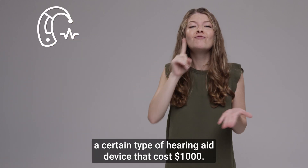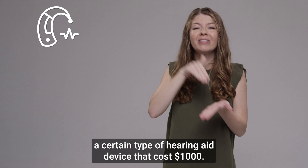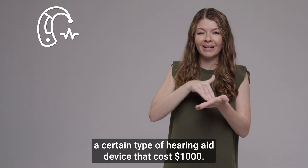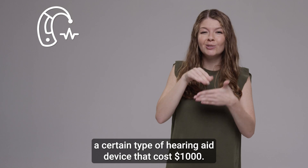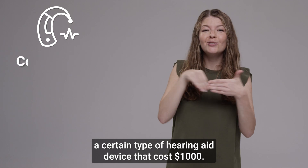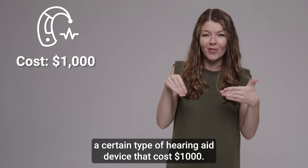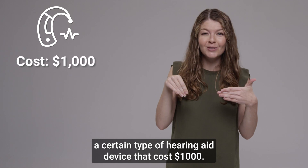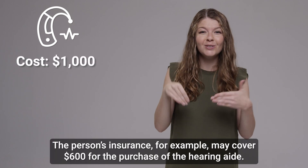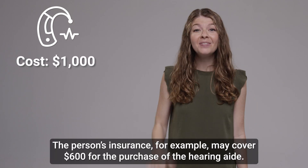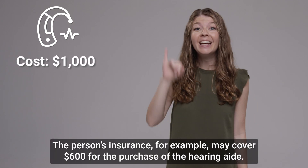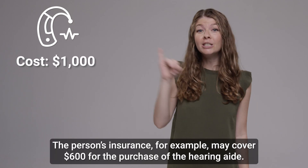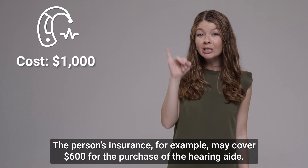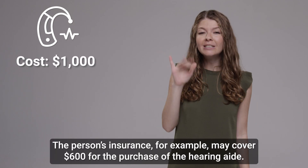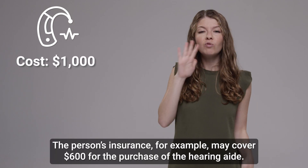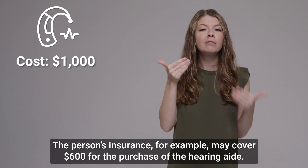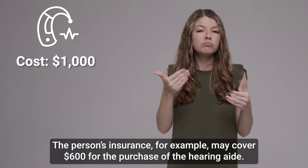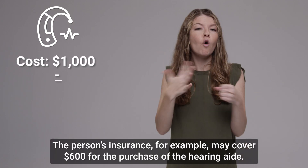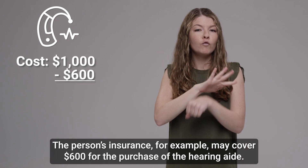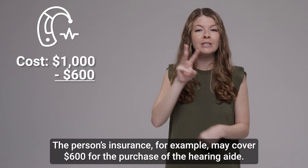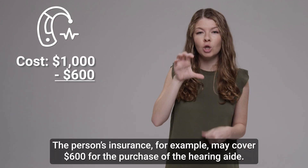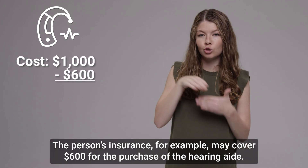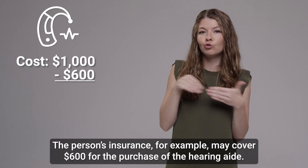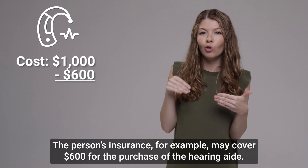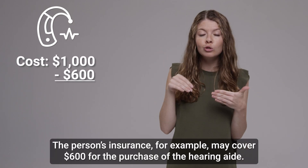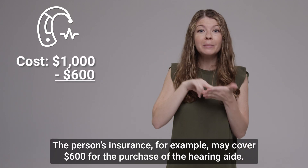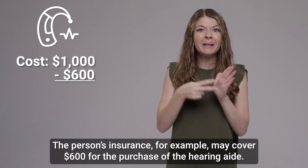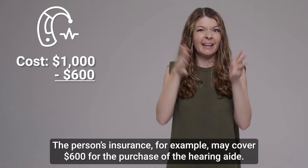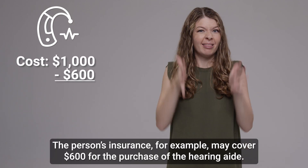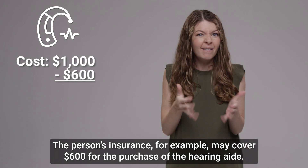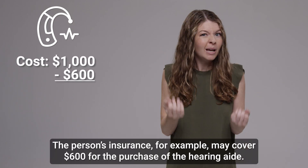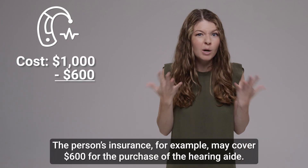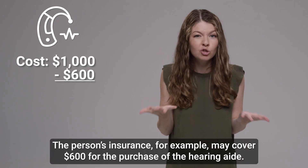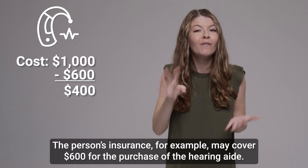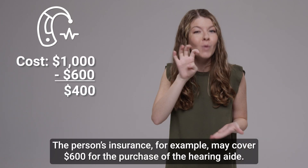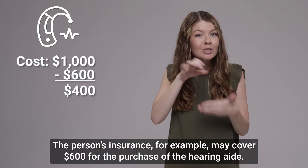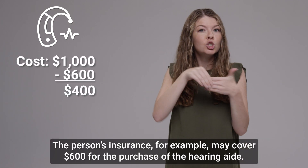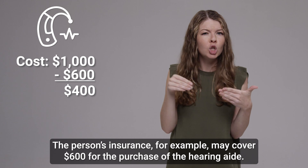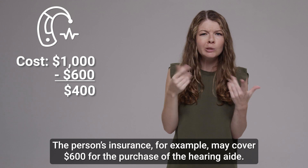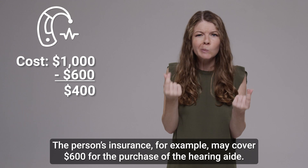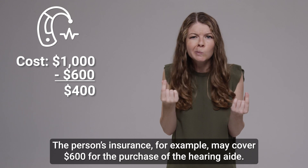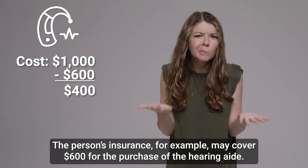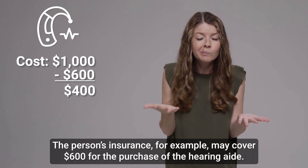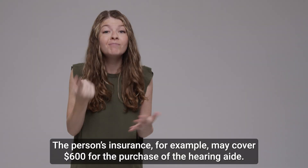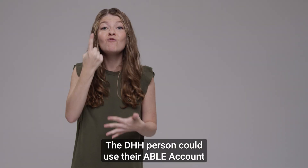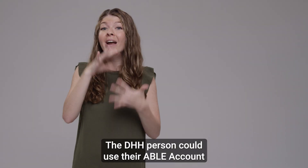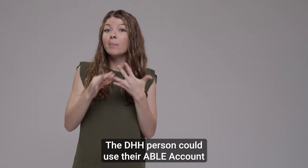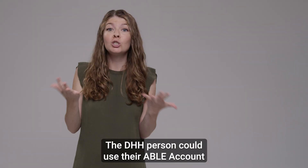type of hearing aid device that costs $1,000. The person's insurance, for example, may cover $600 for the purchase of the